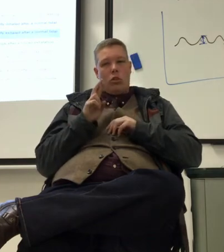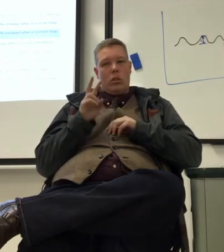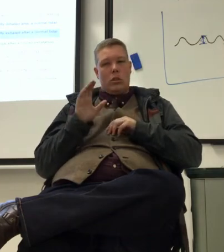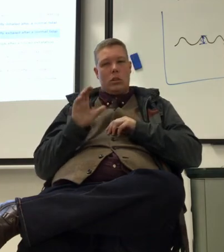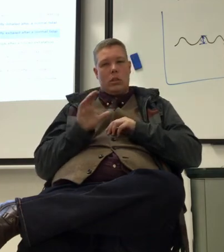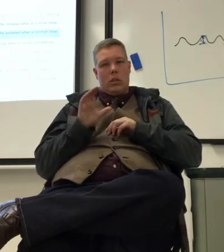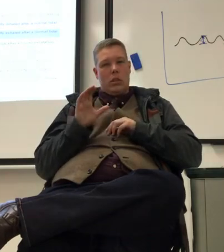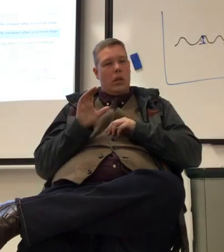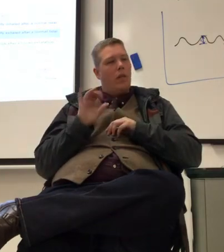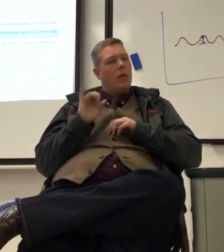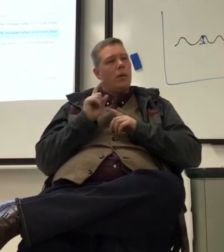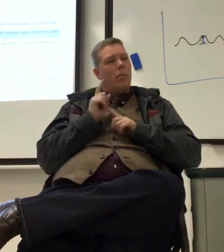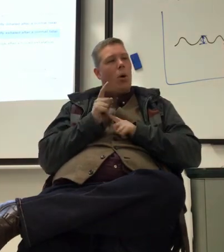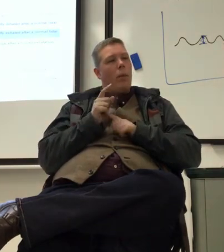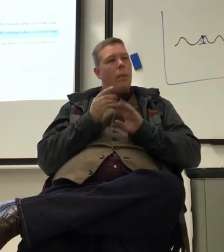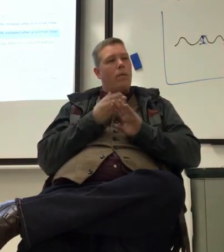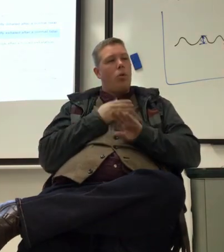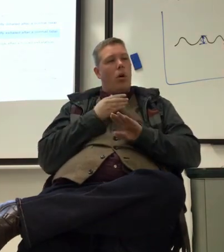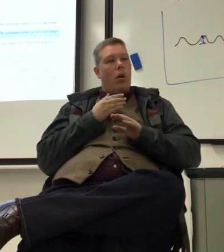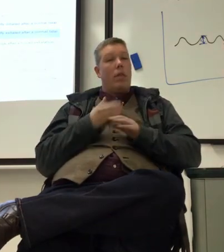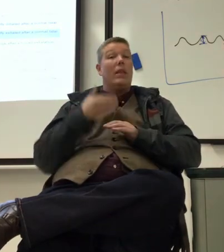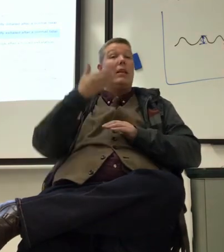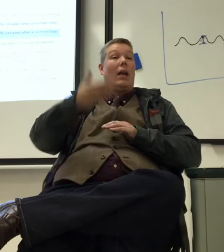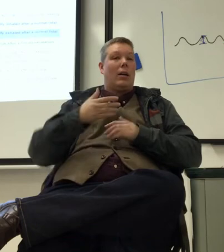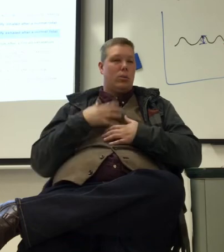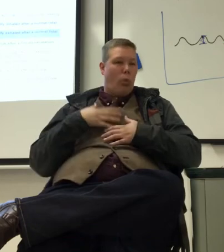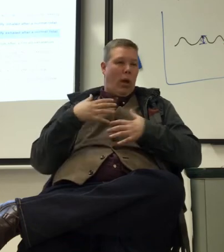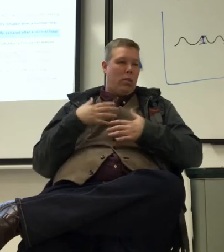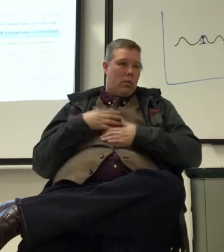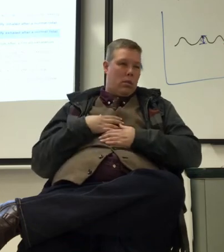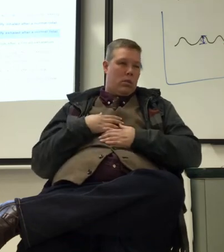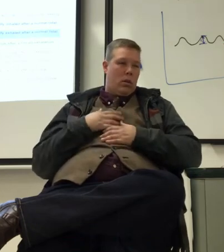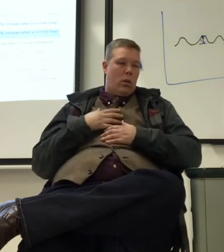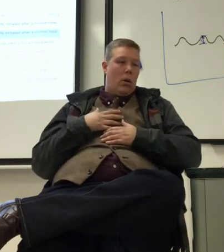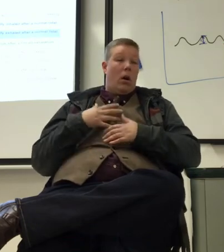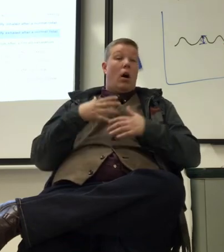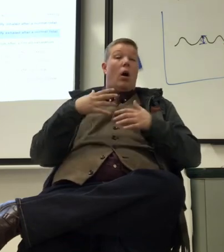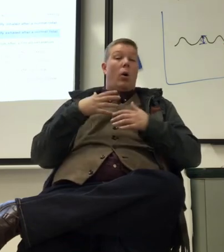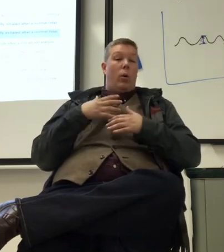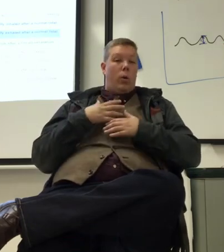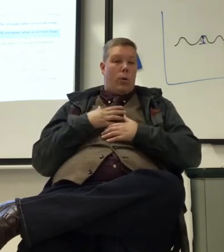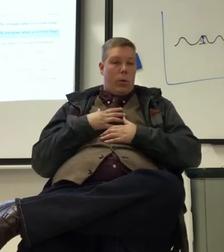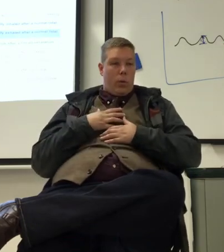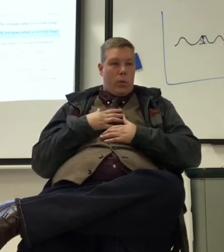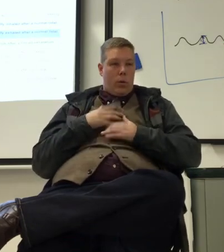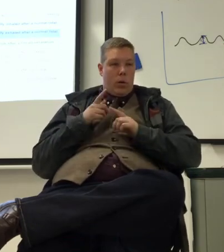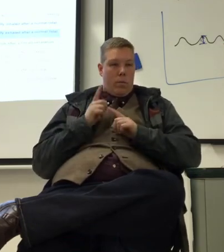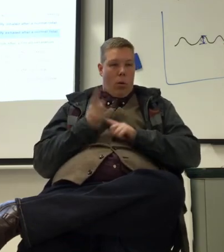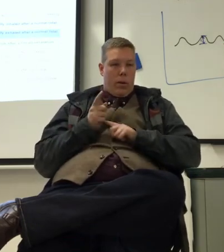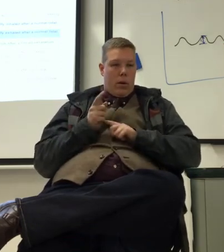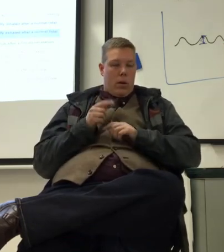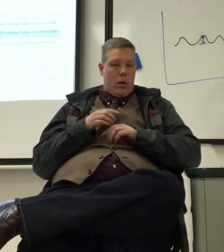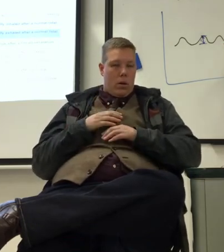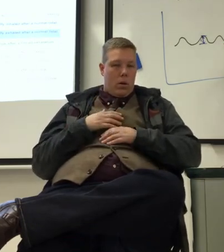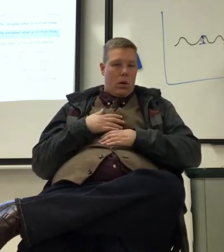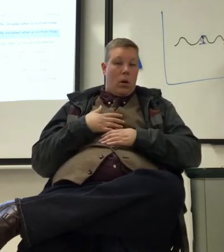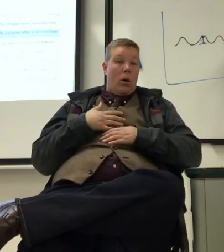it's the moment before you take your next breath. So it includes the ERV and the RV.